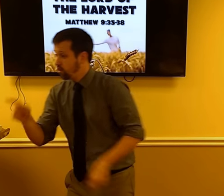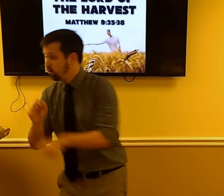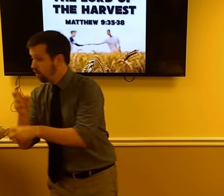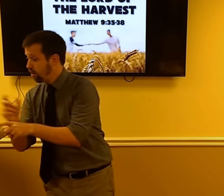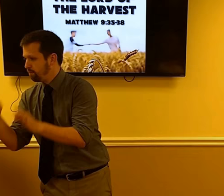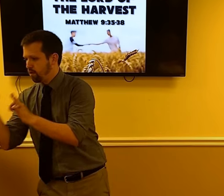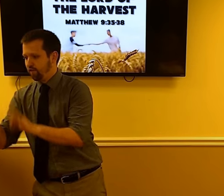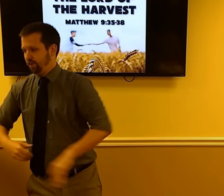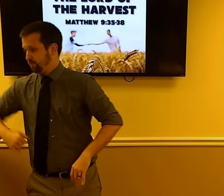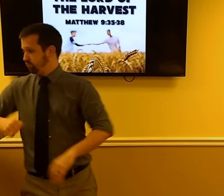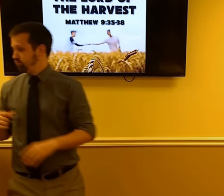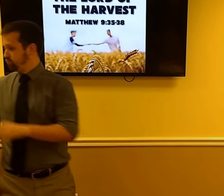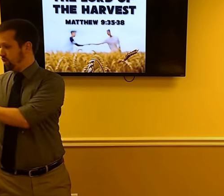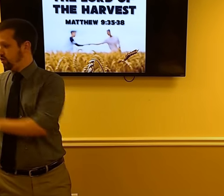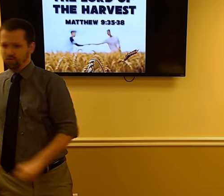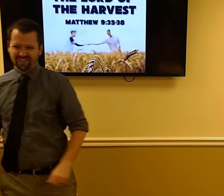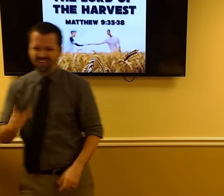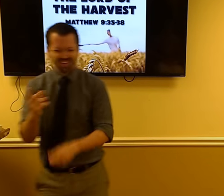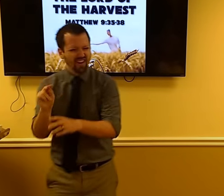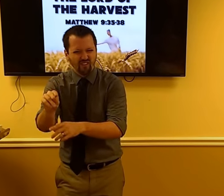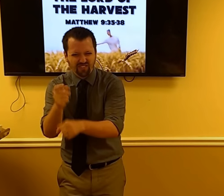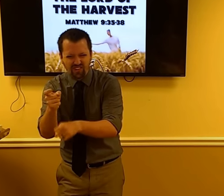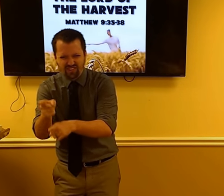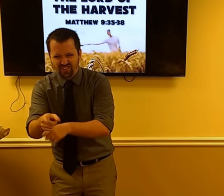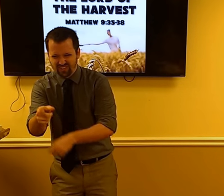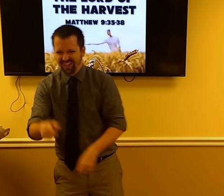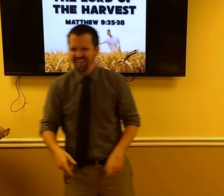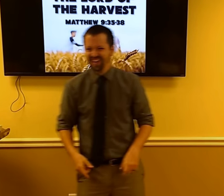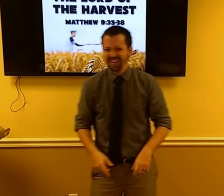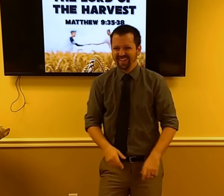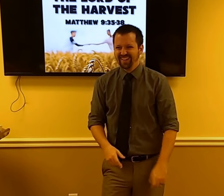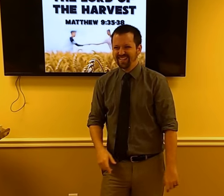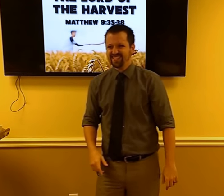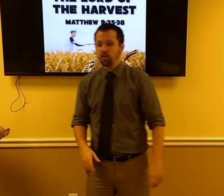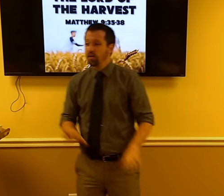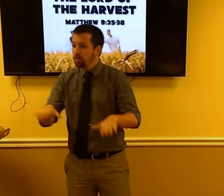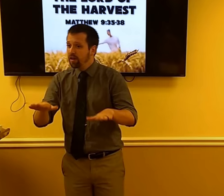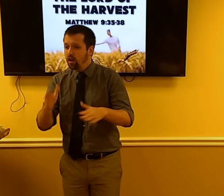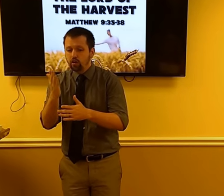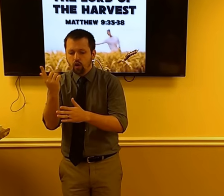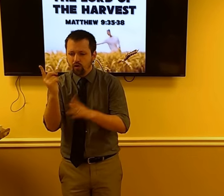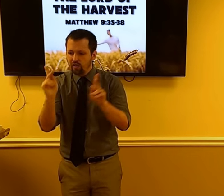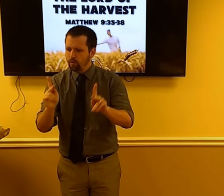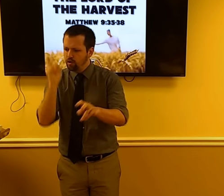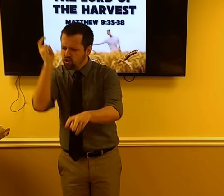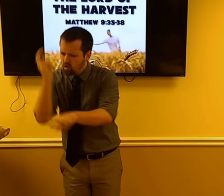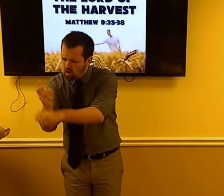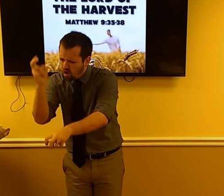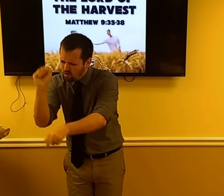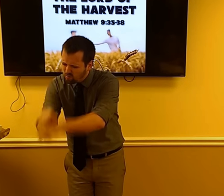you work hard, perfect, with you. Oh, joke. So, but no, you know, always that one person